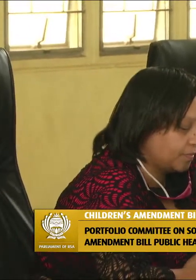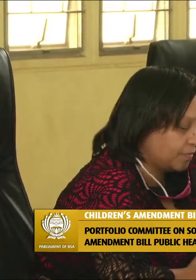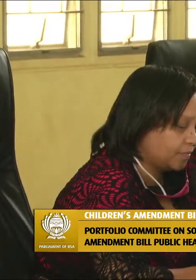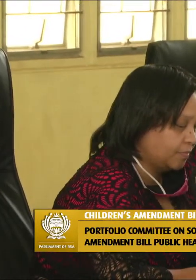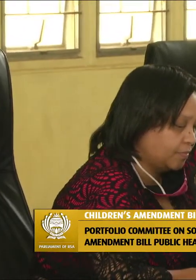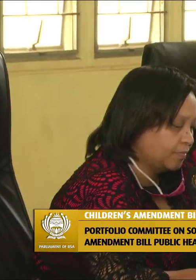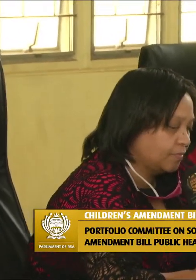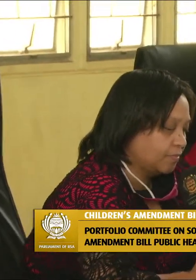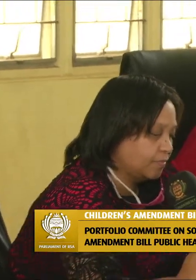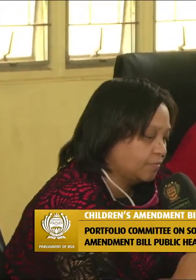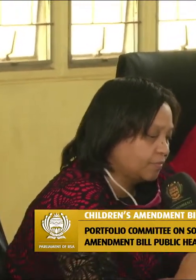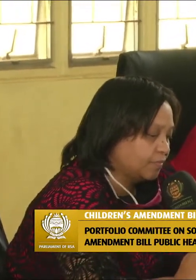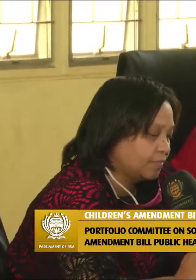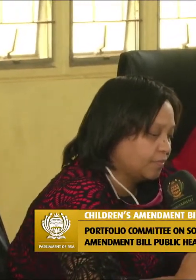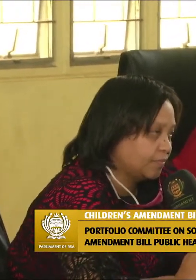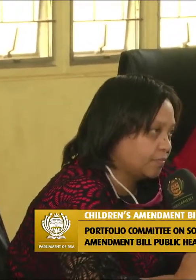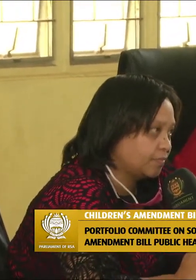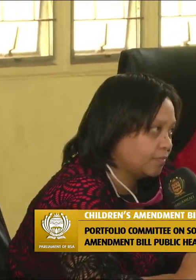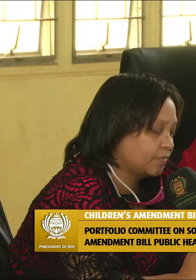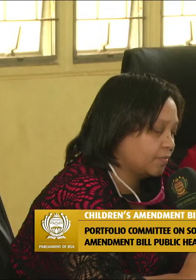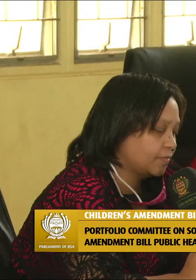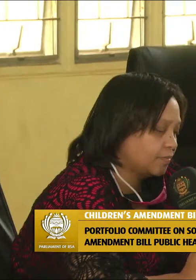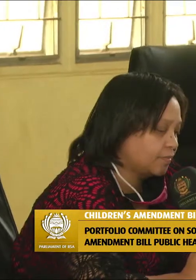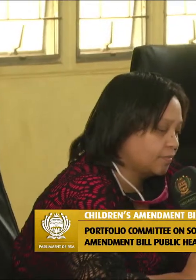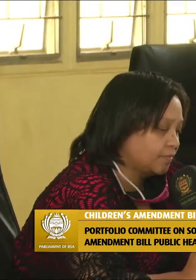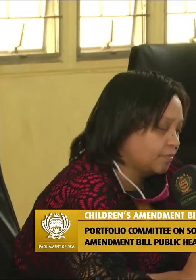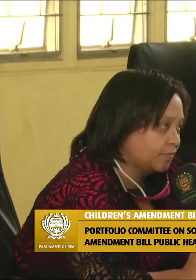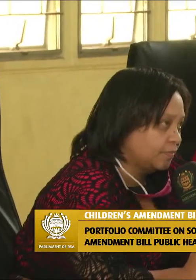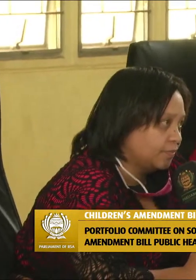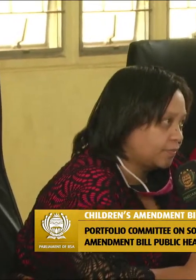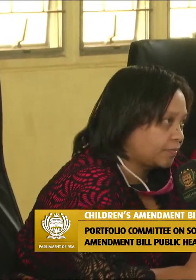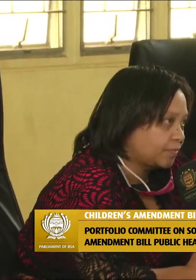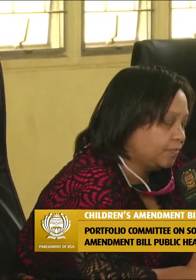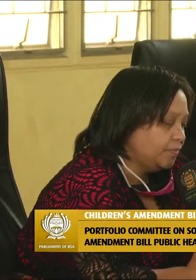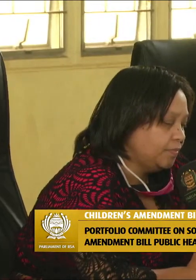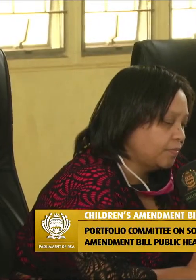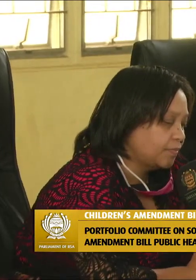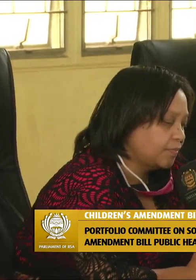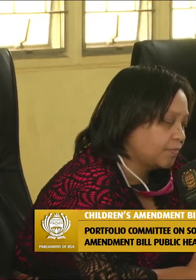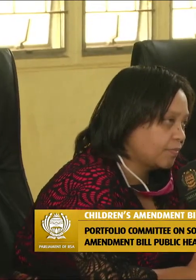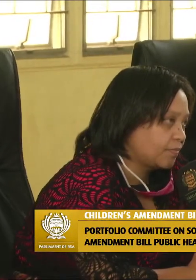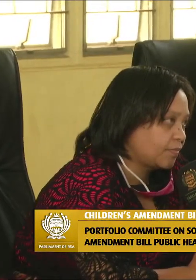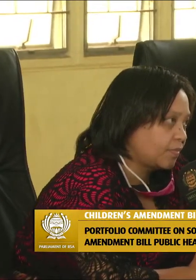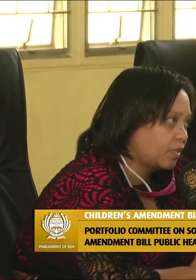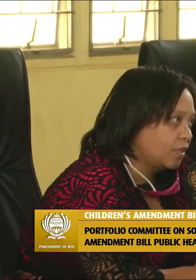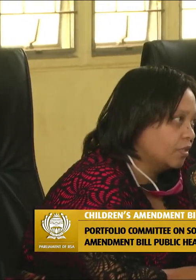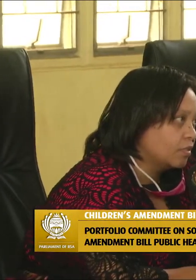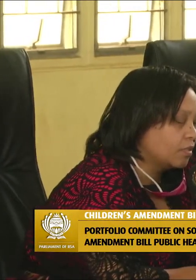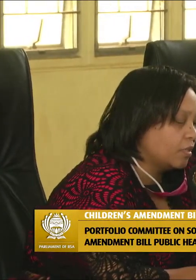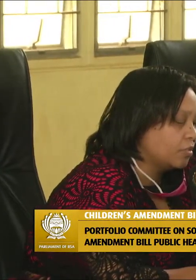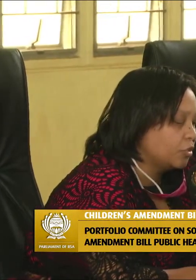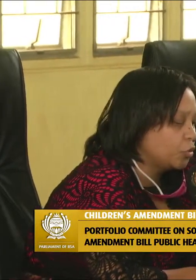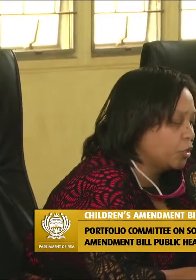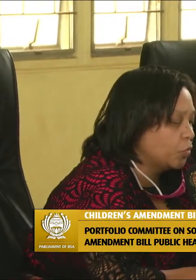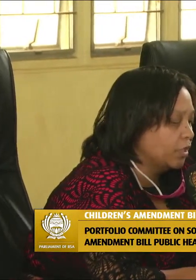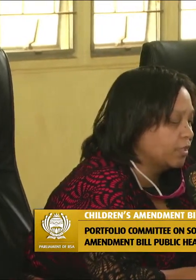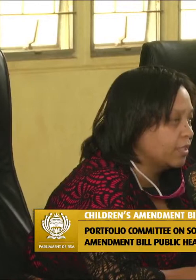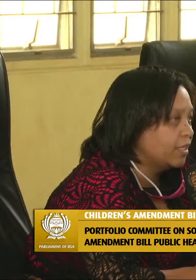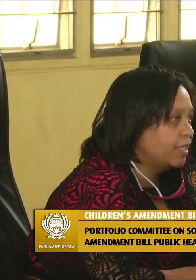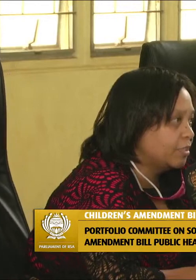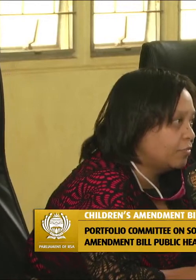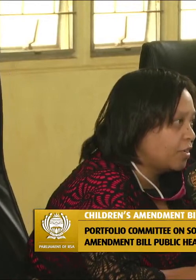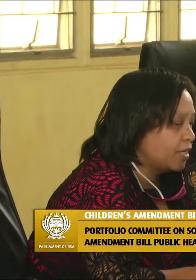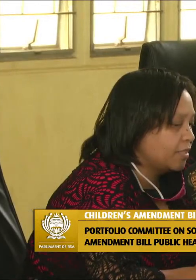izinto ezinikhathazayo kuyakhulunywa ngazo lapha kwesigatshana 21 no 22 somthetho sivivinywa. Section